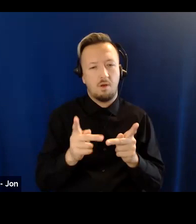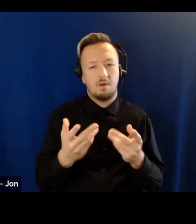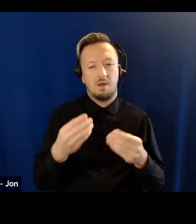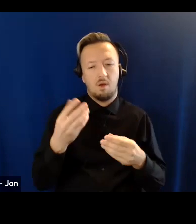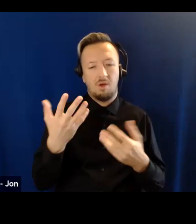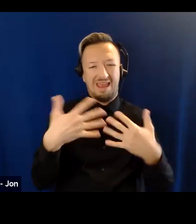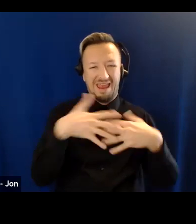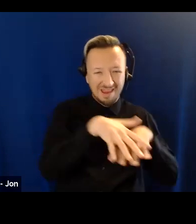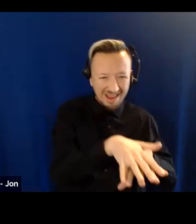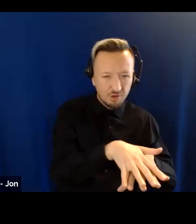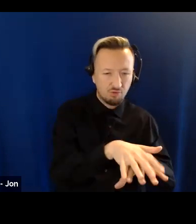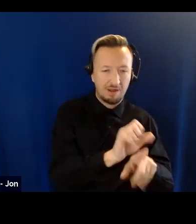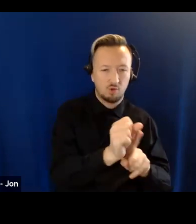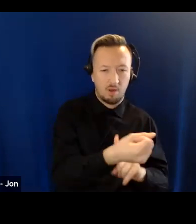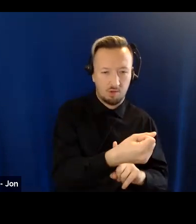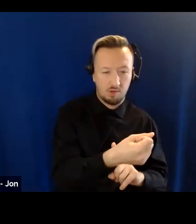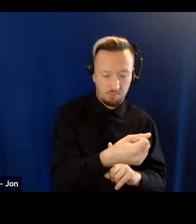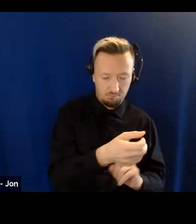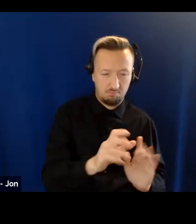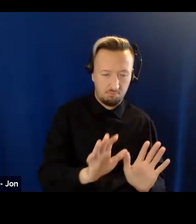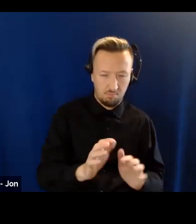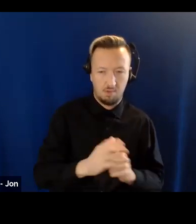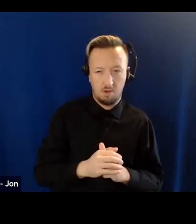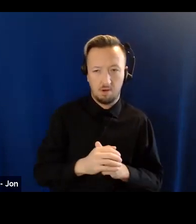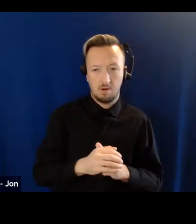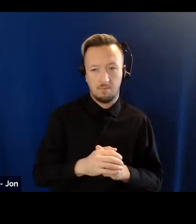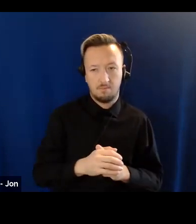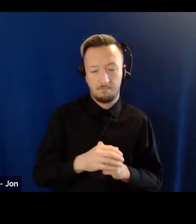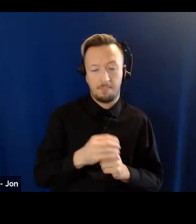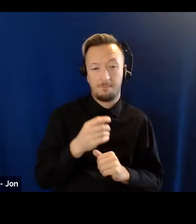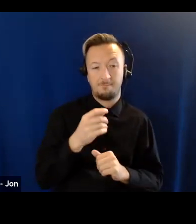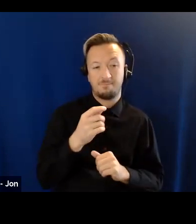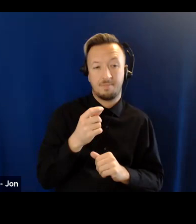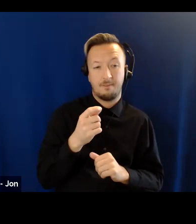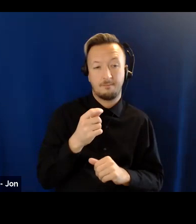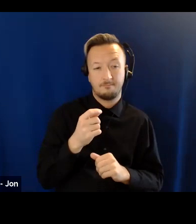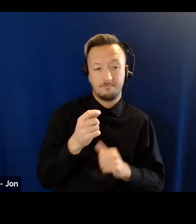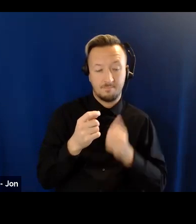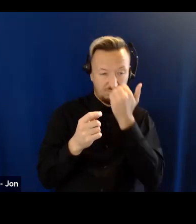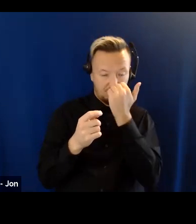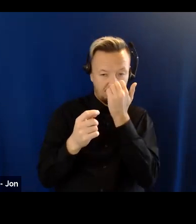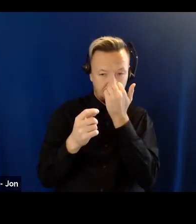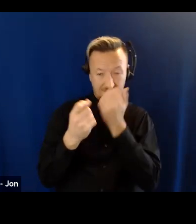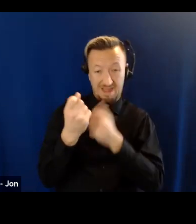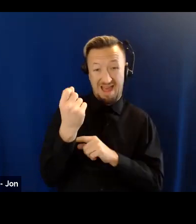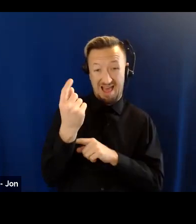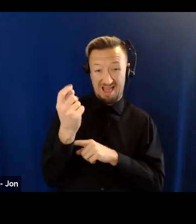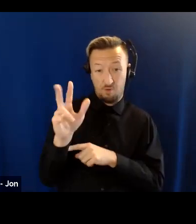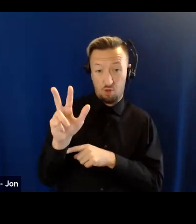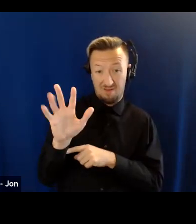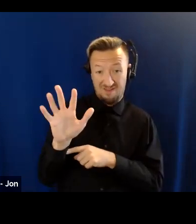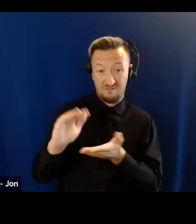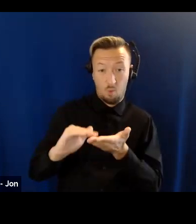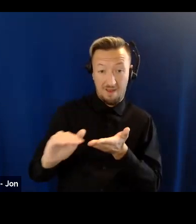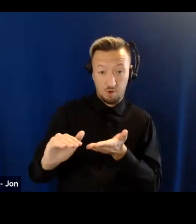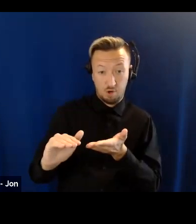So despite all of this, the 1135 waivers are